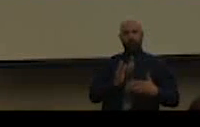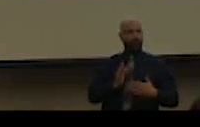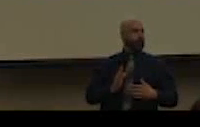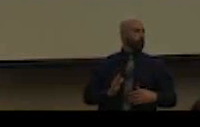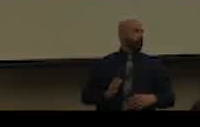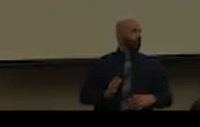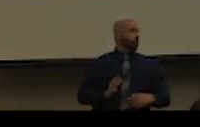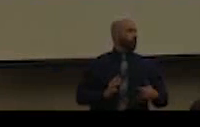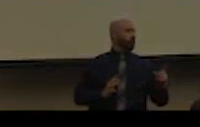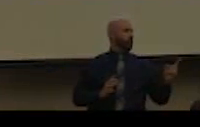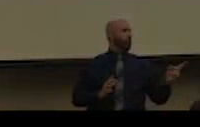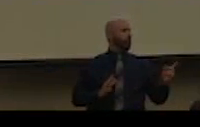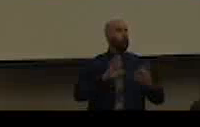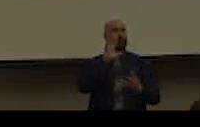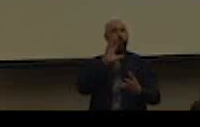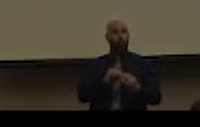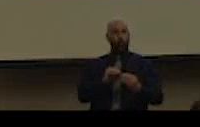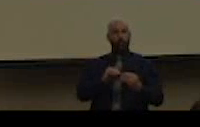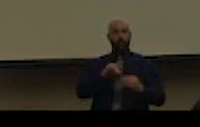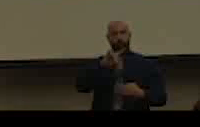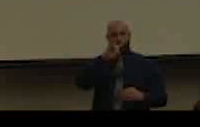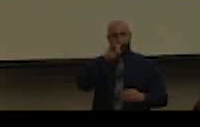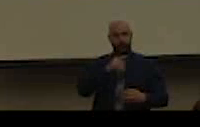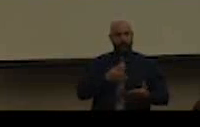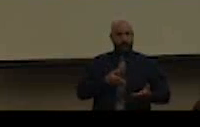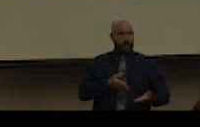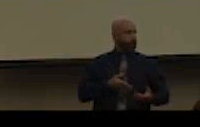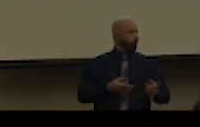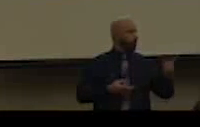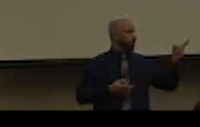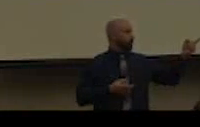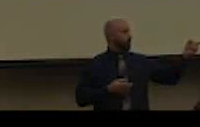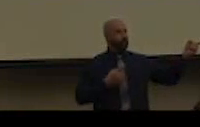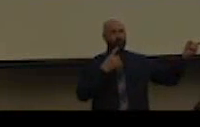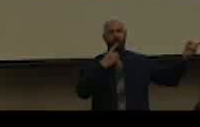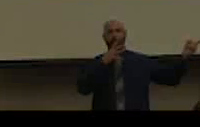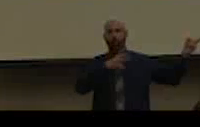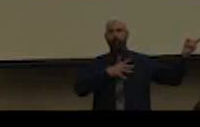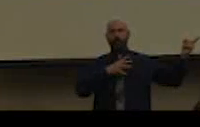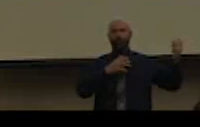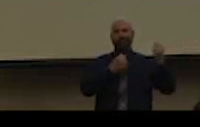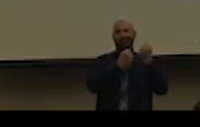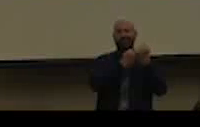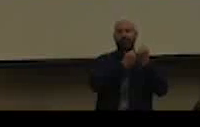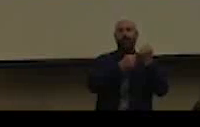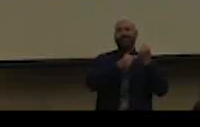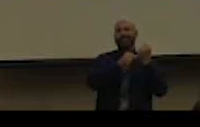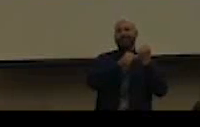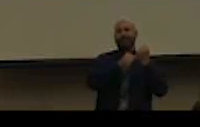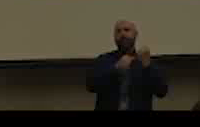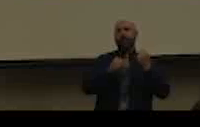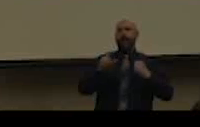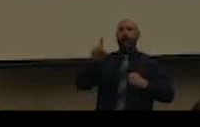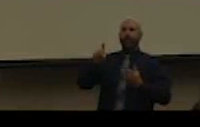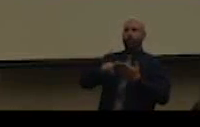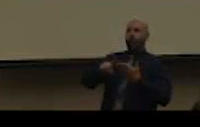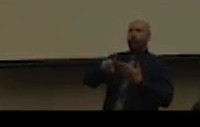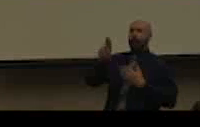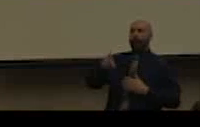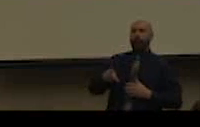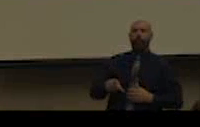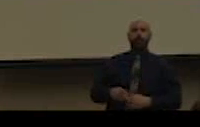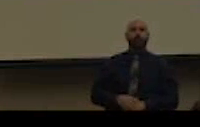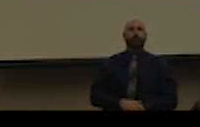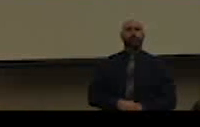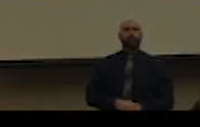Of the total kids who are there. I would have to look it up. Yeah. Exactly. It's like our